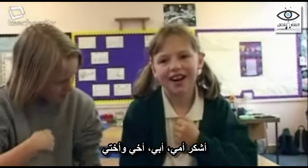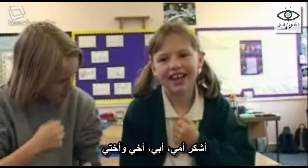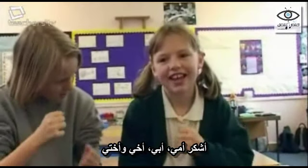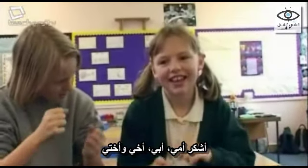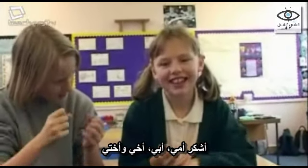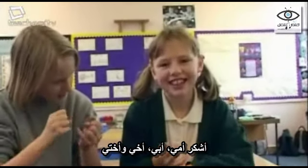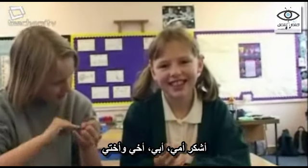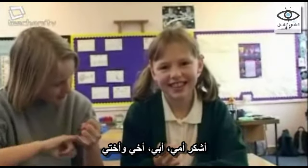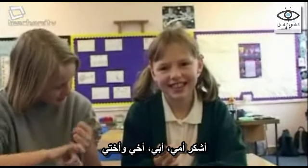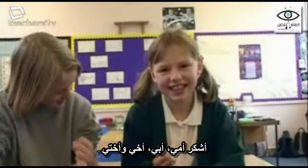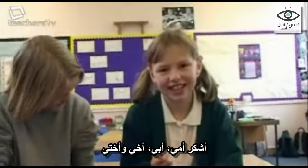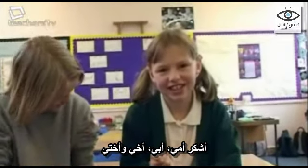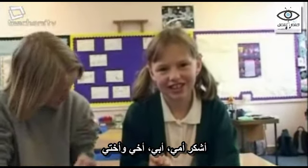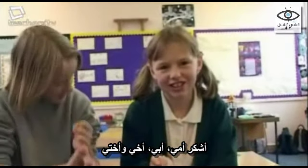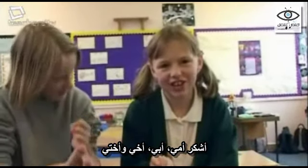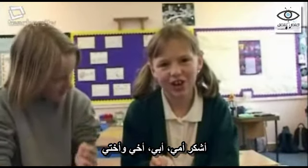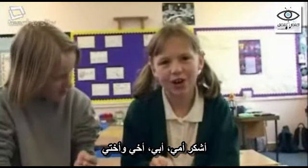my sister,